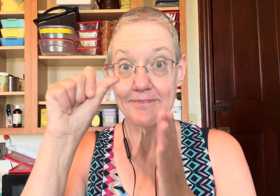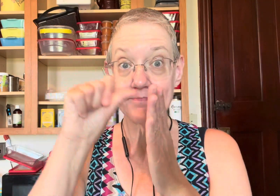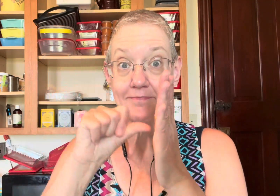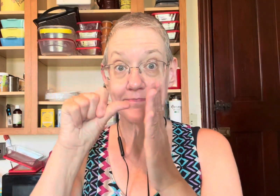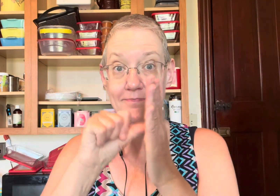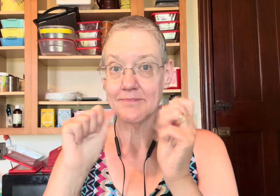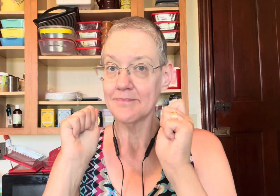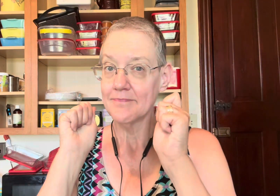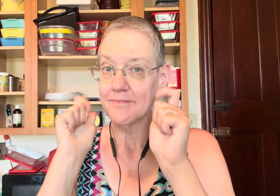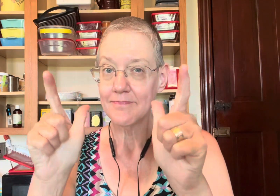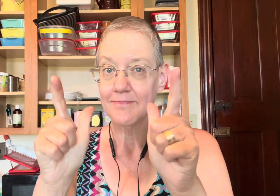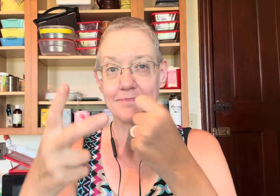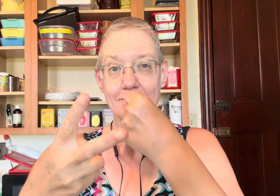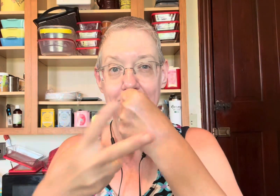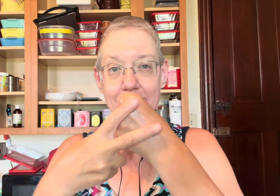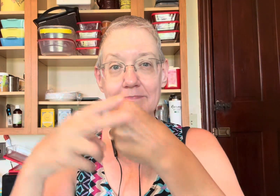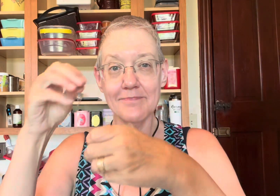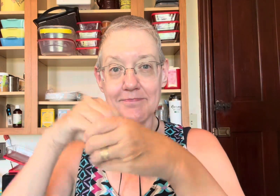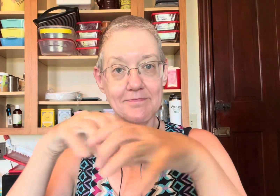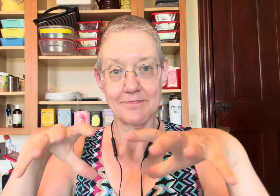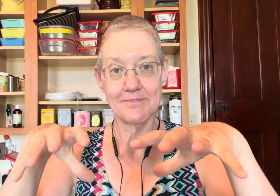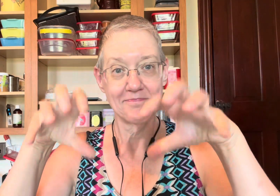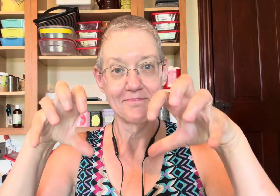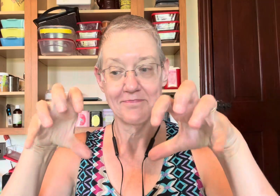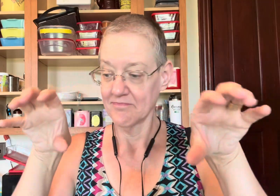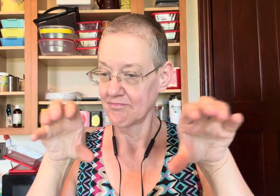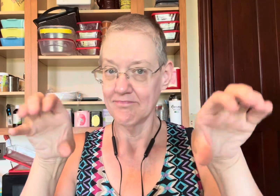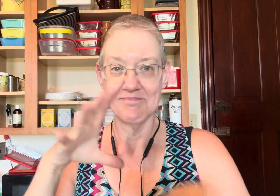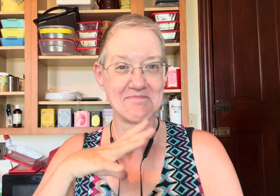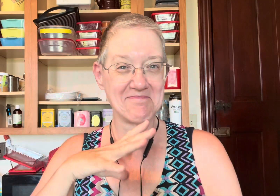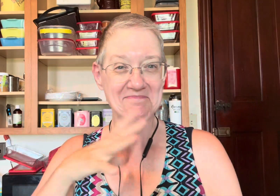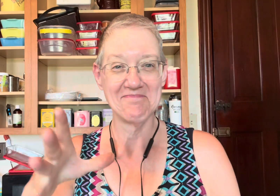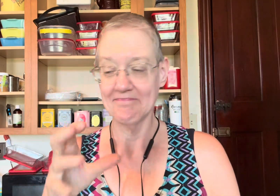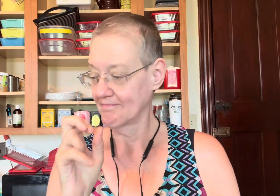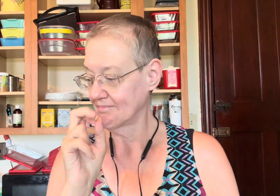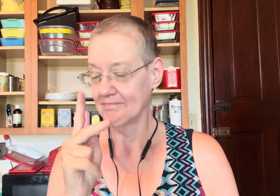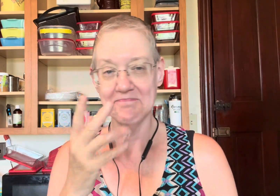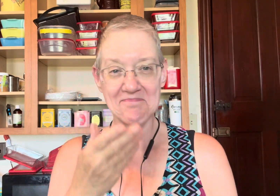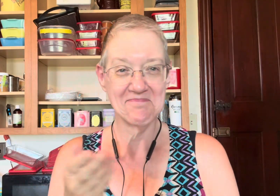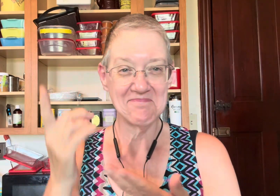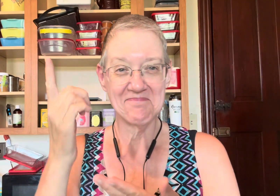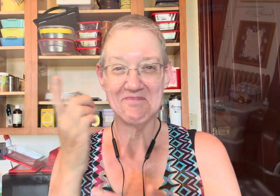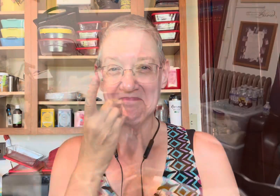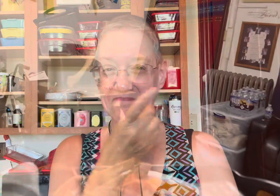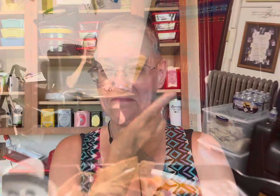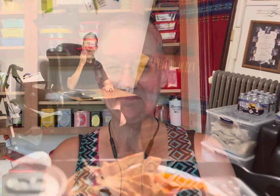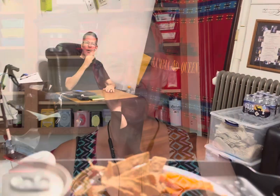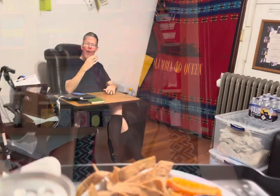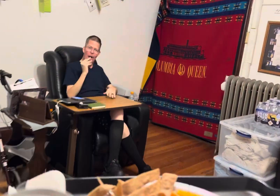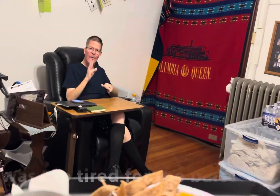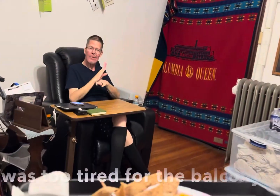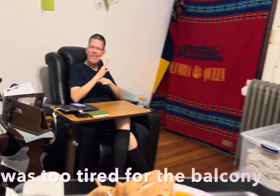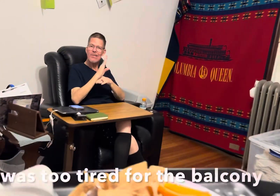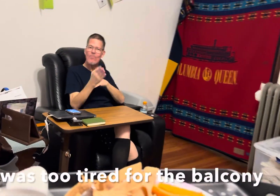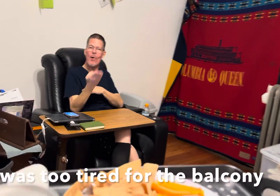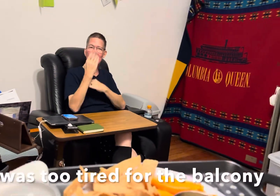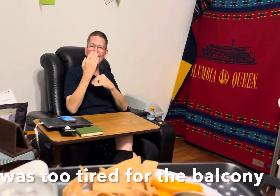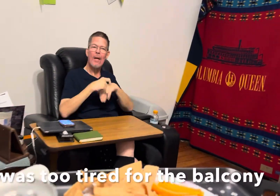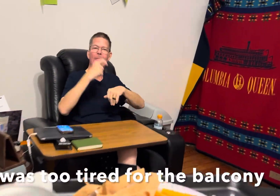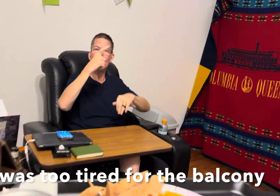Except for the carrots, everything else was stored in the freezer, and it all did fine. Let's get this up to Dale for lunch. Oh, it's